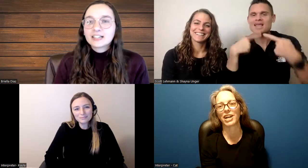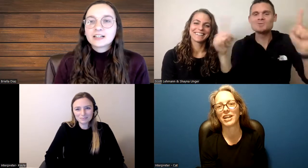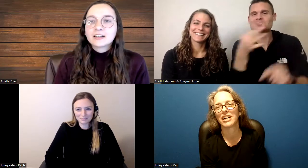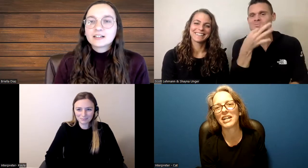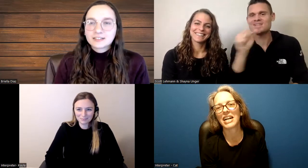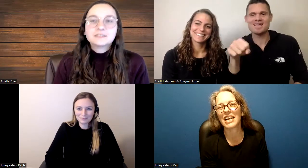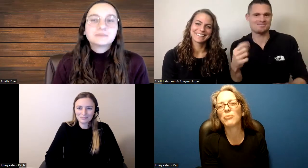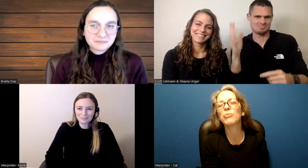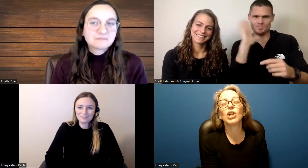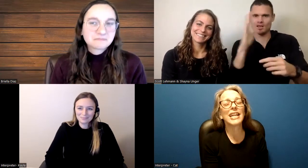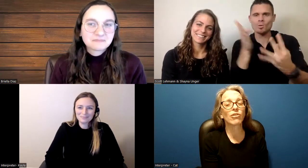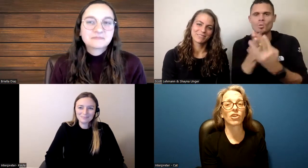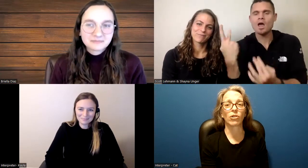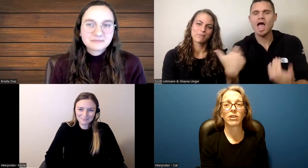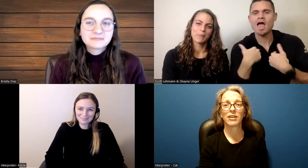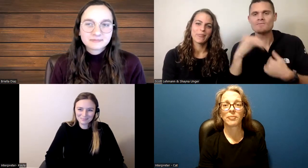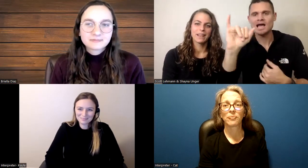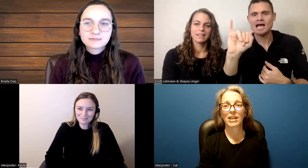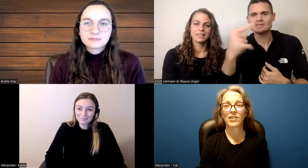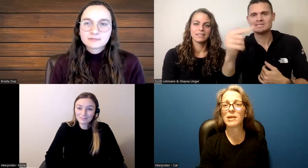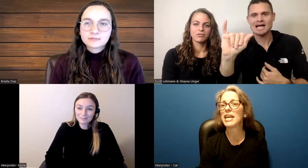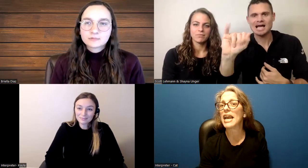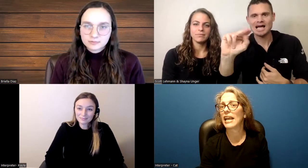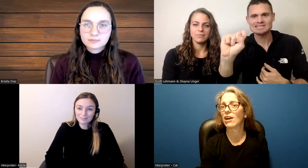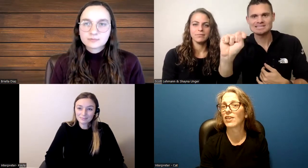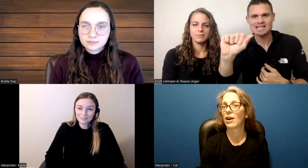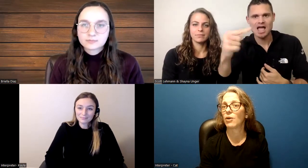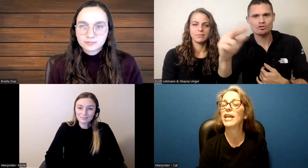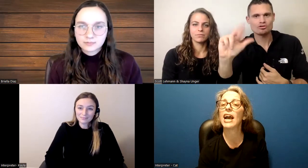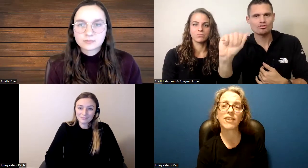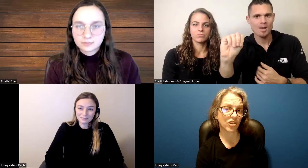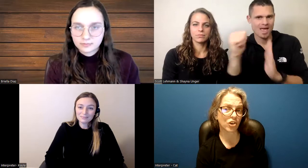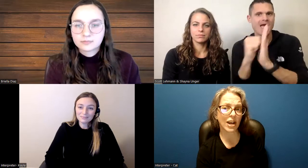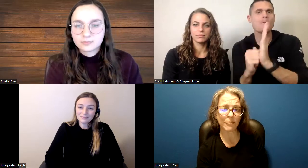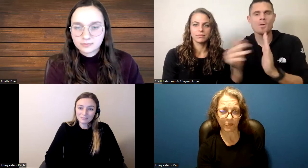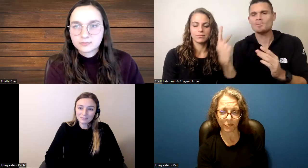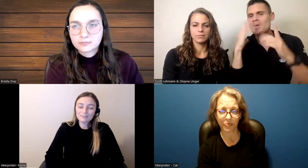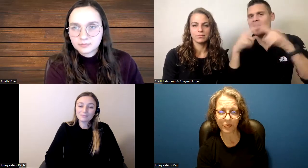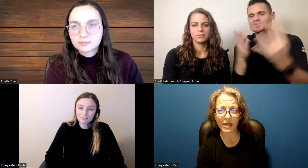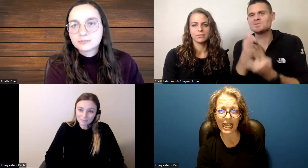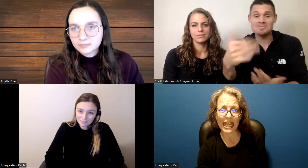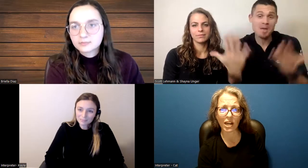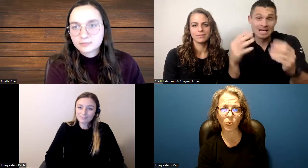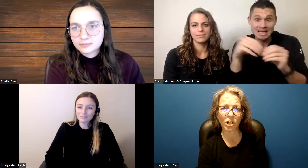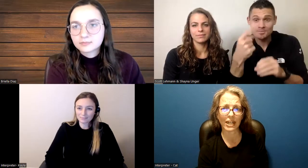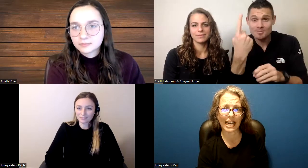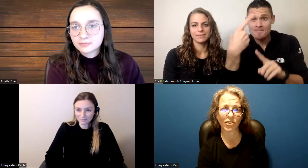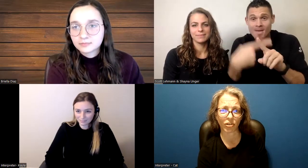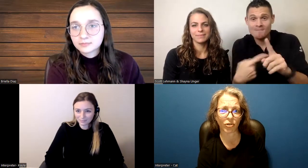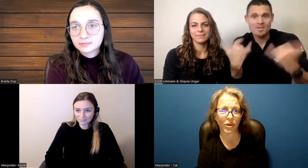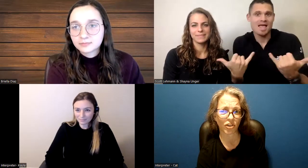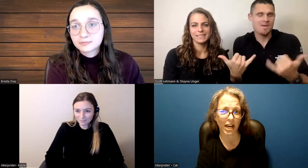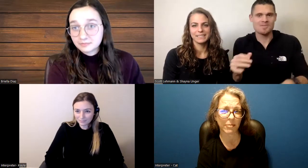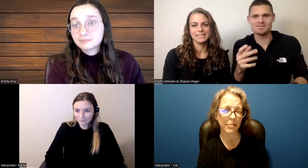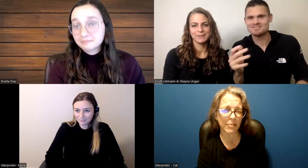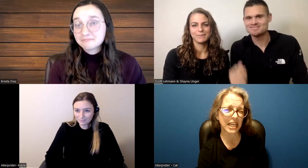sure yet. It will announce it though. TBA, how's that? We have Instagram and we'll announce it